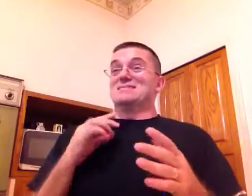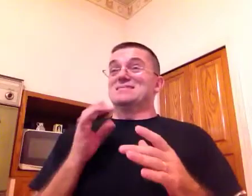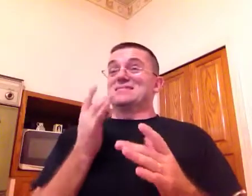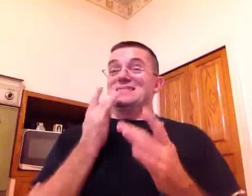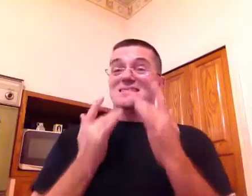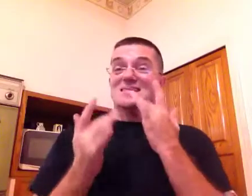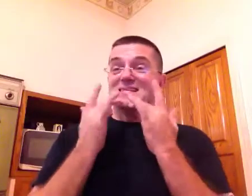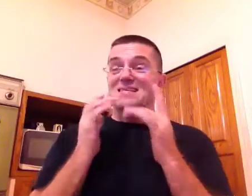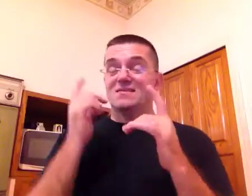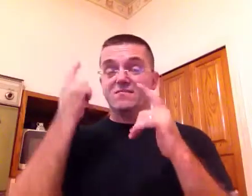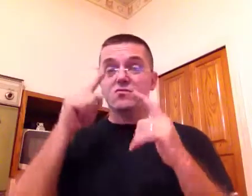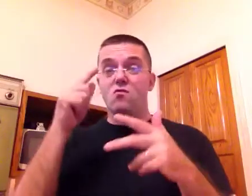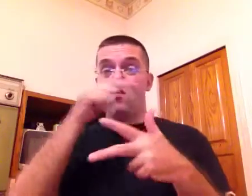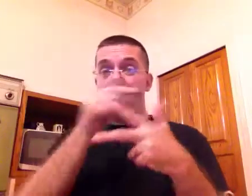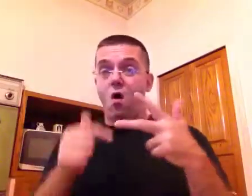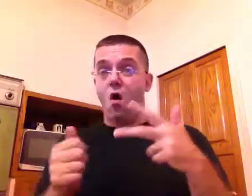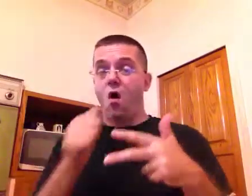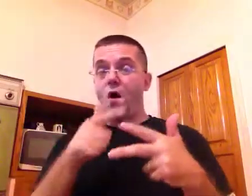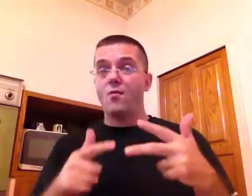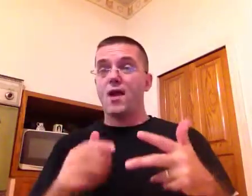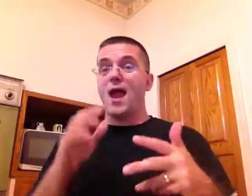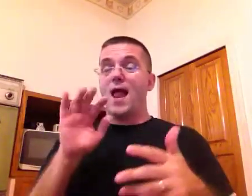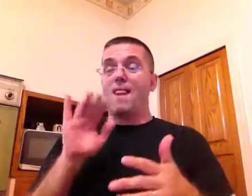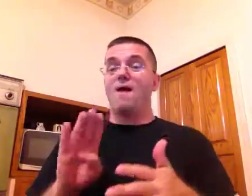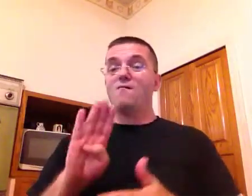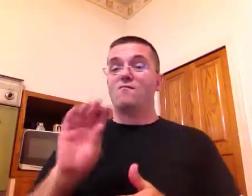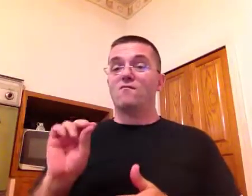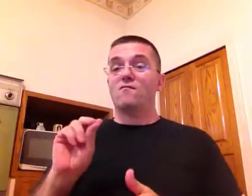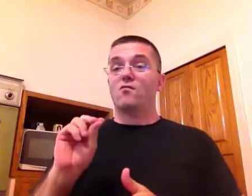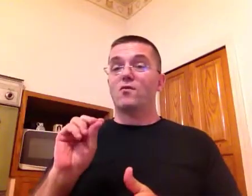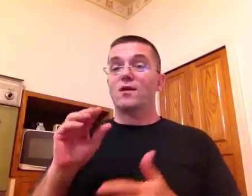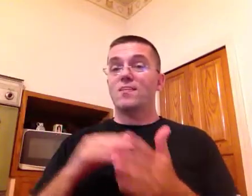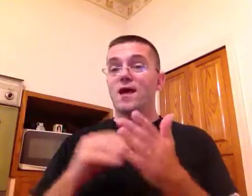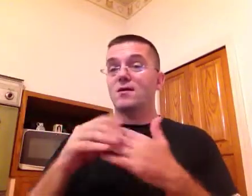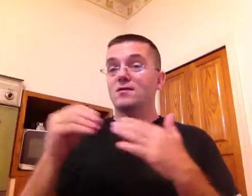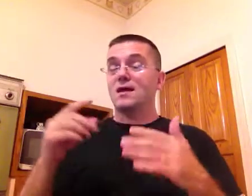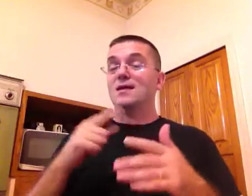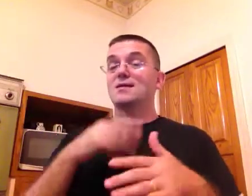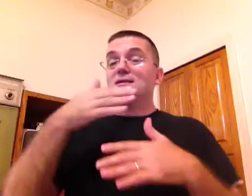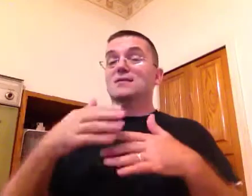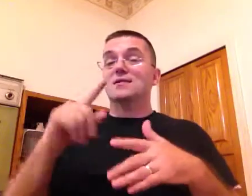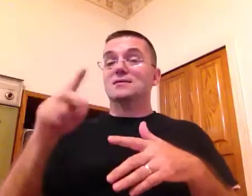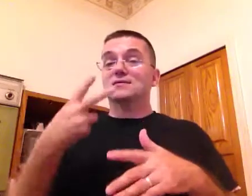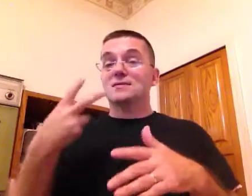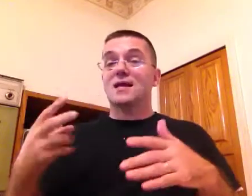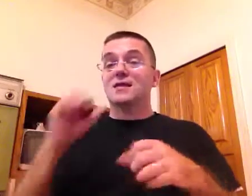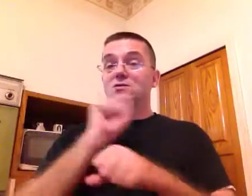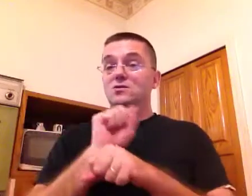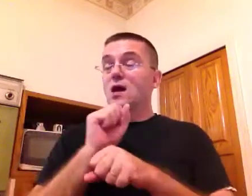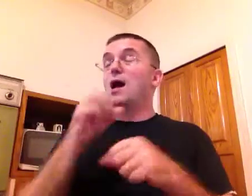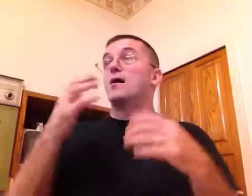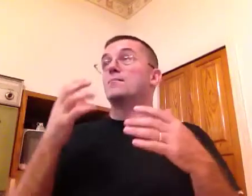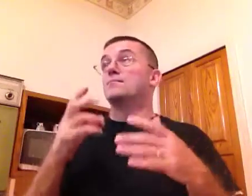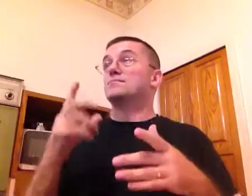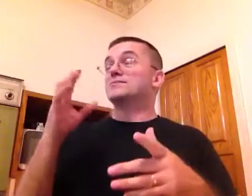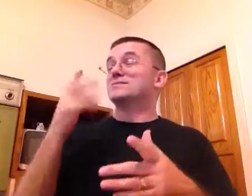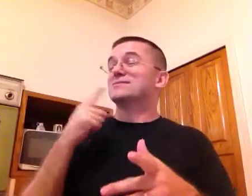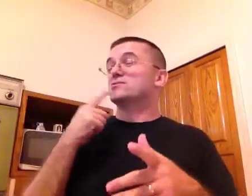things on his base salary. And until he gets another job, which he's looking for, is there any steps that you recommend